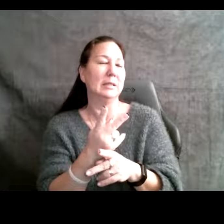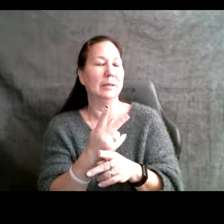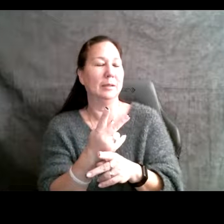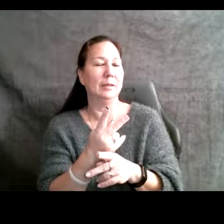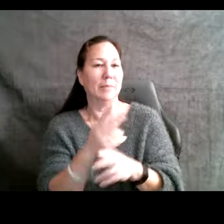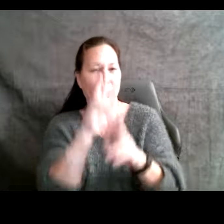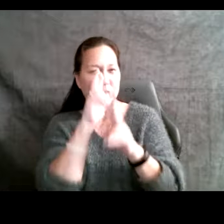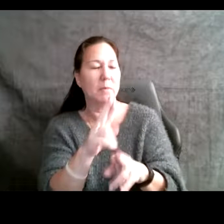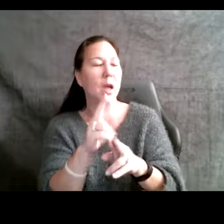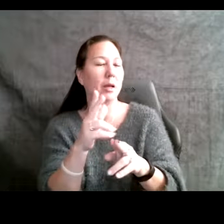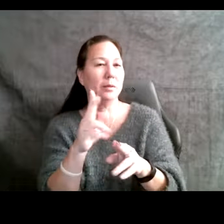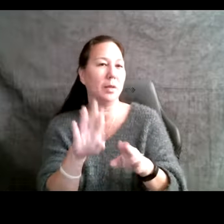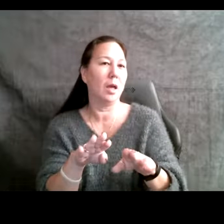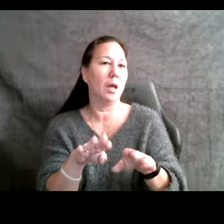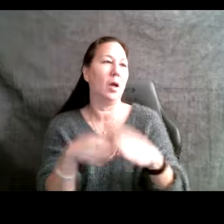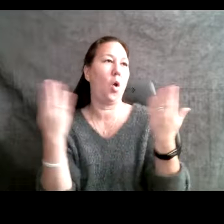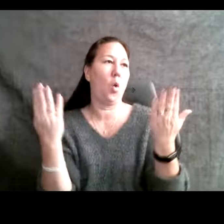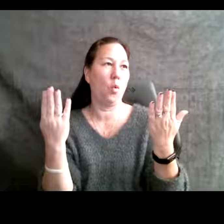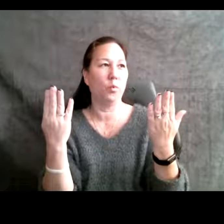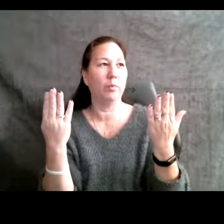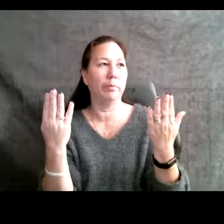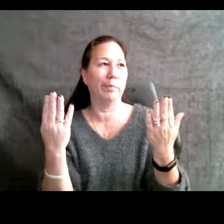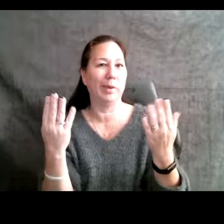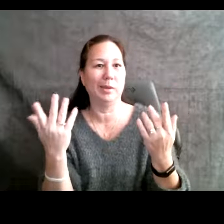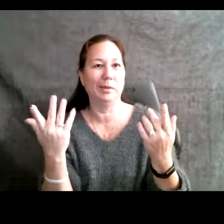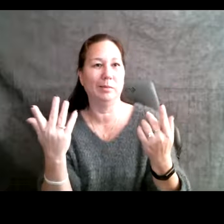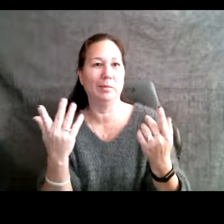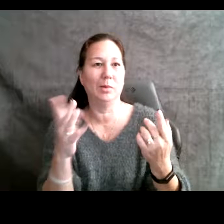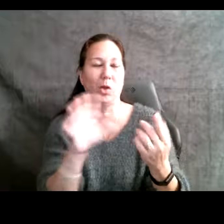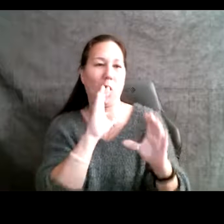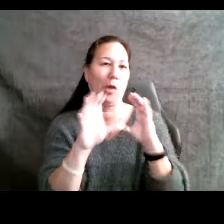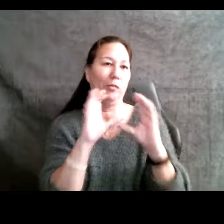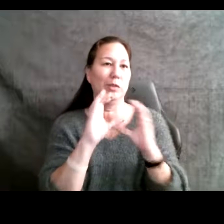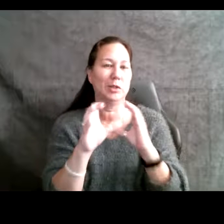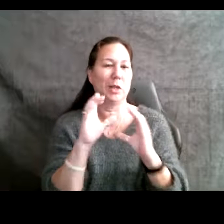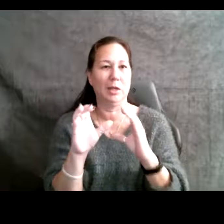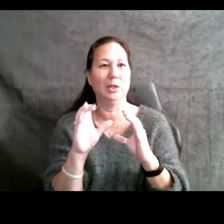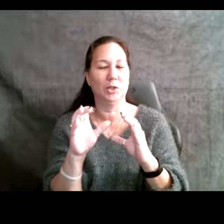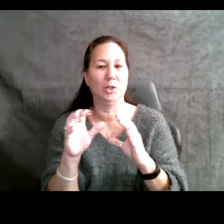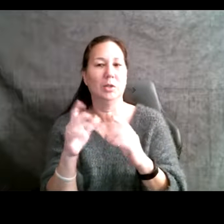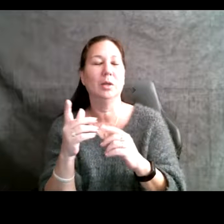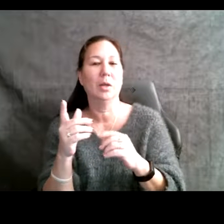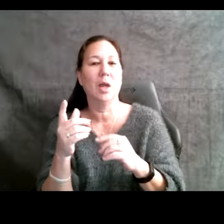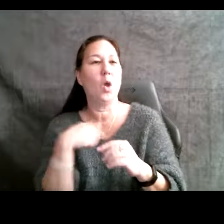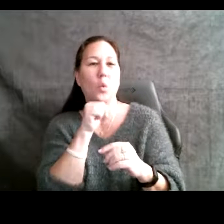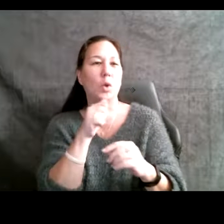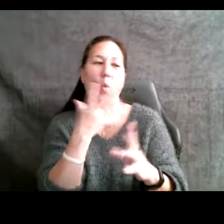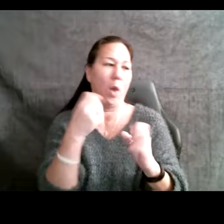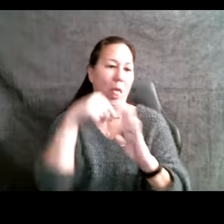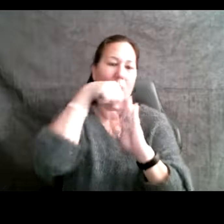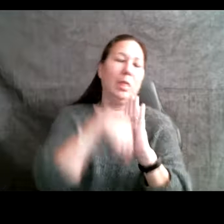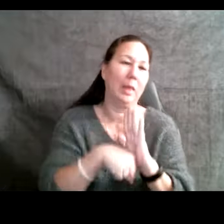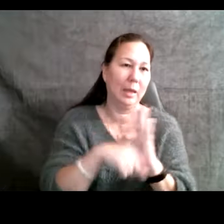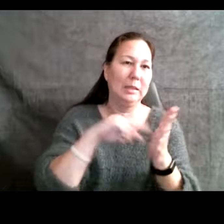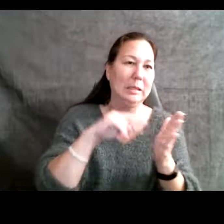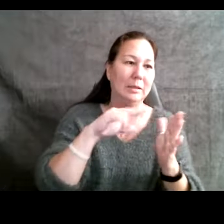have discussions or email conversations around the substance of those, but we could certainly